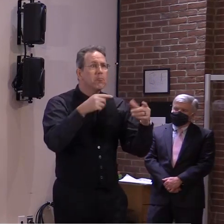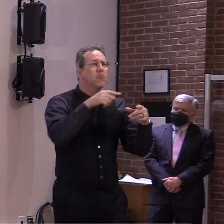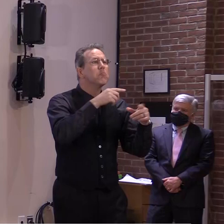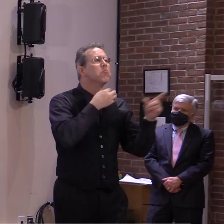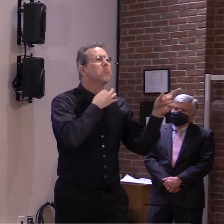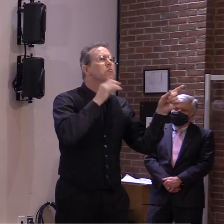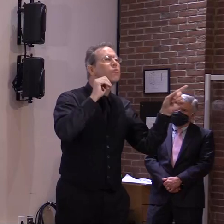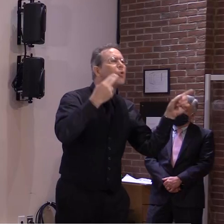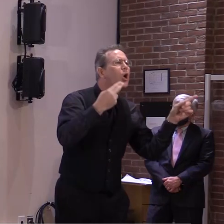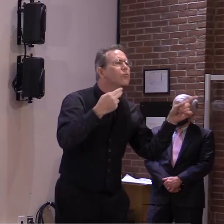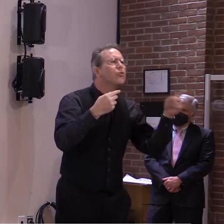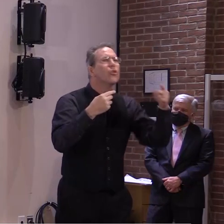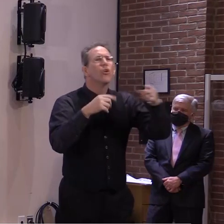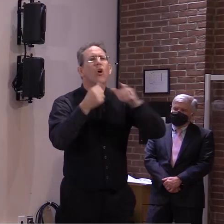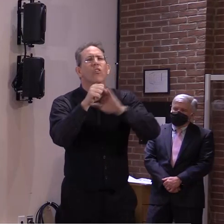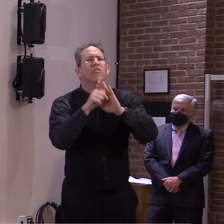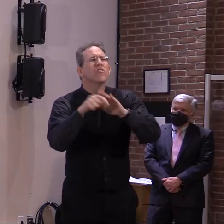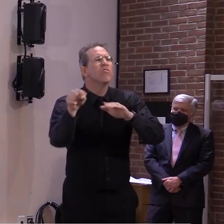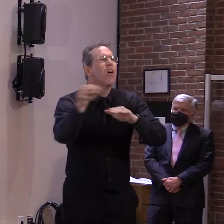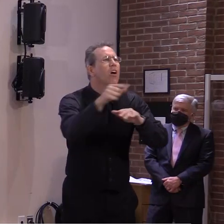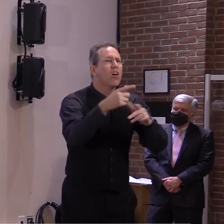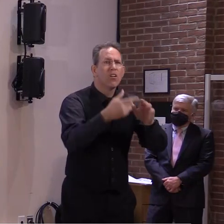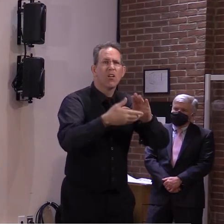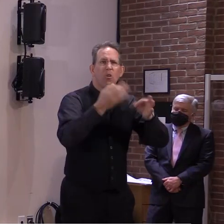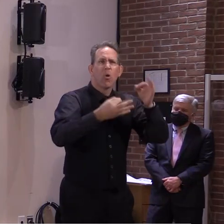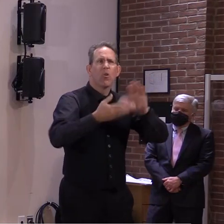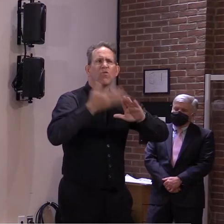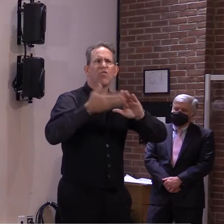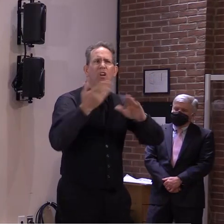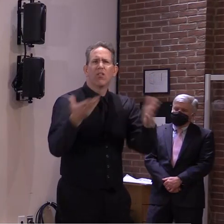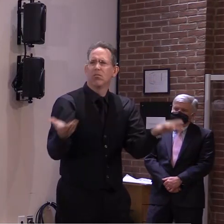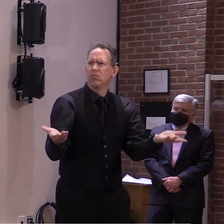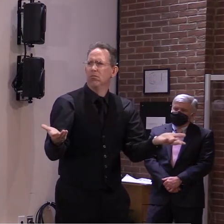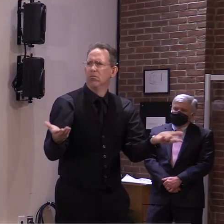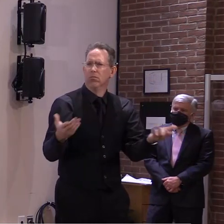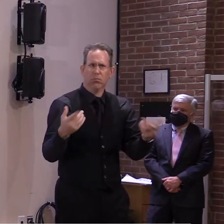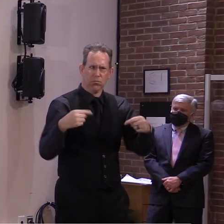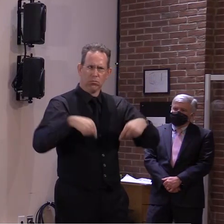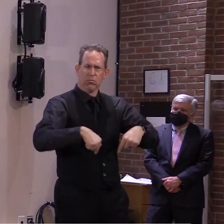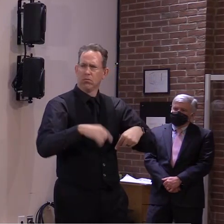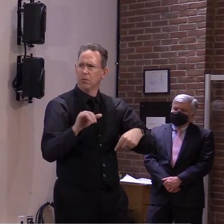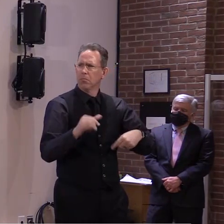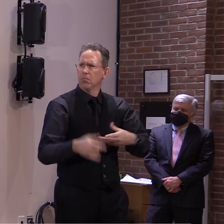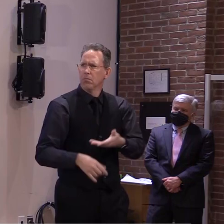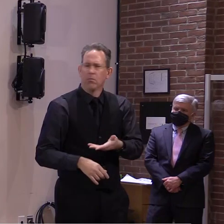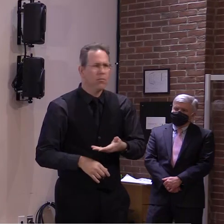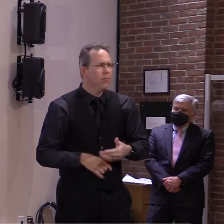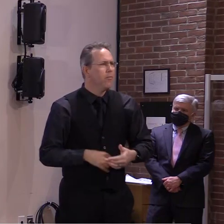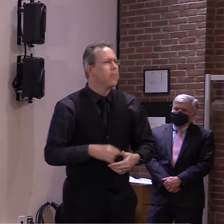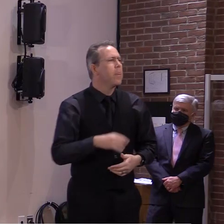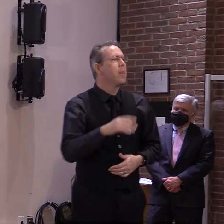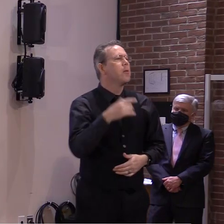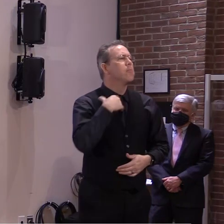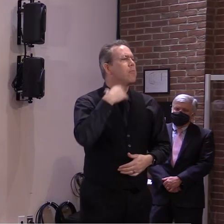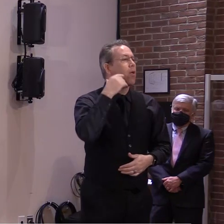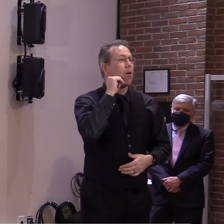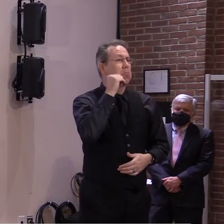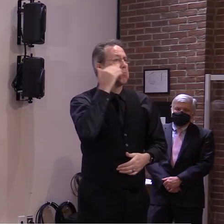do that? I am not aware of anything specific to the courts, but